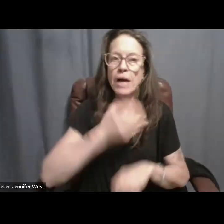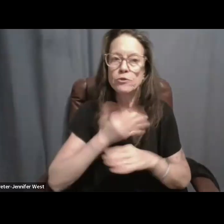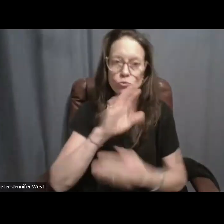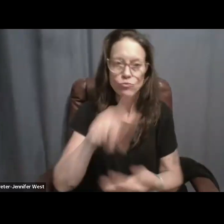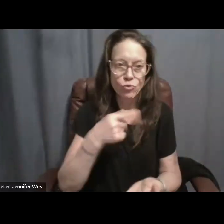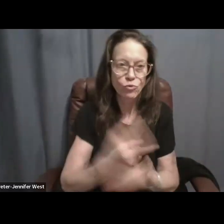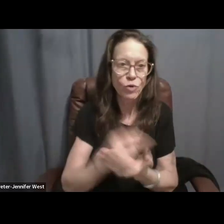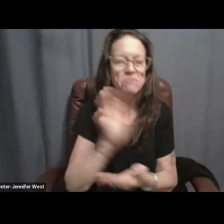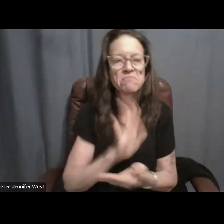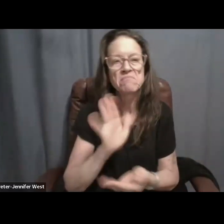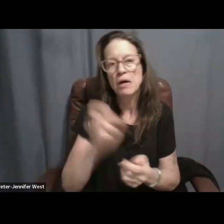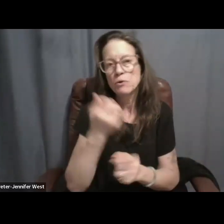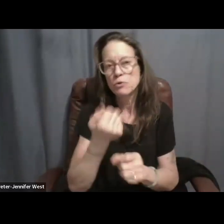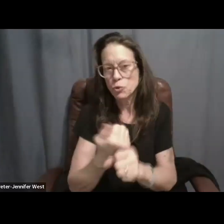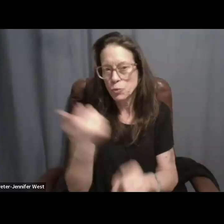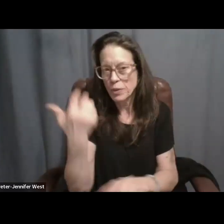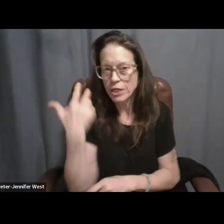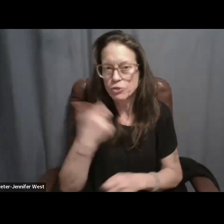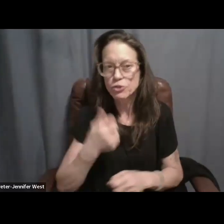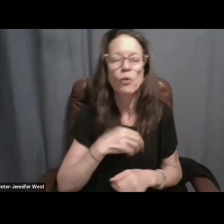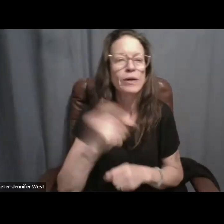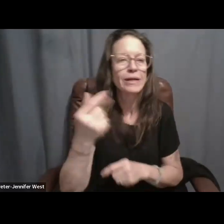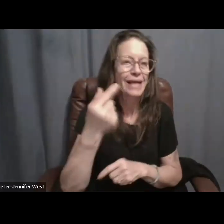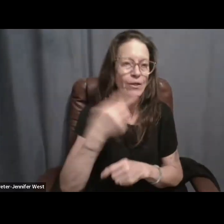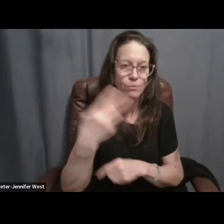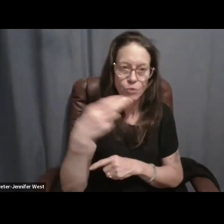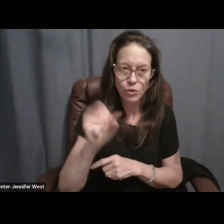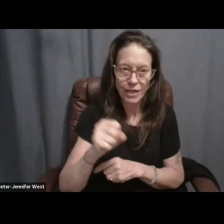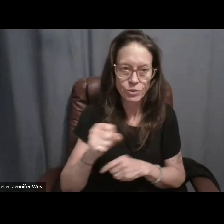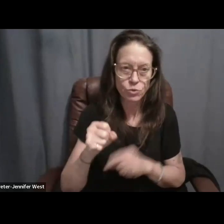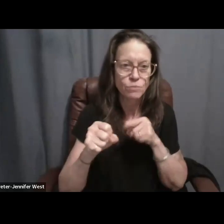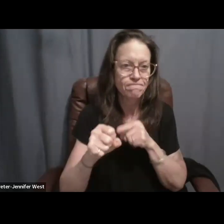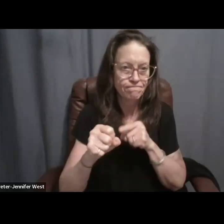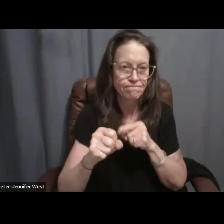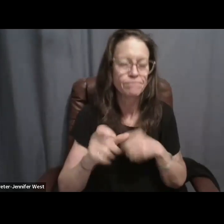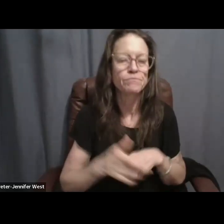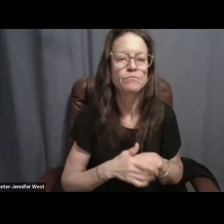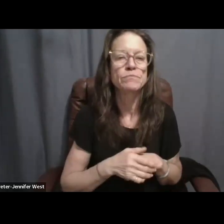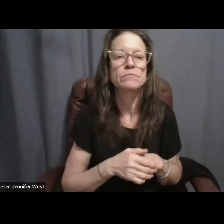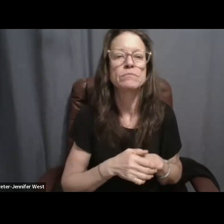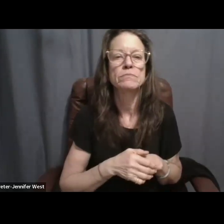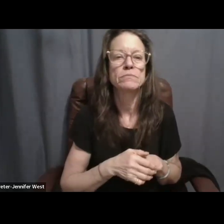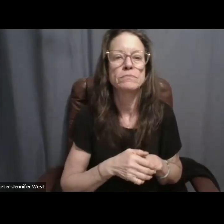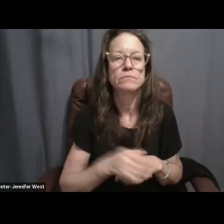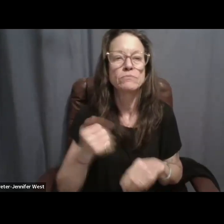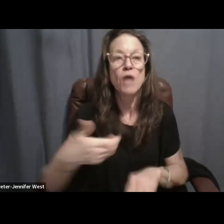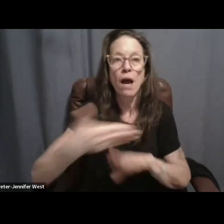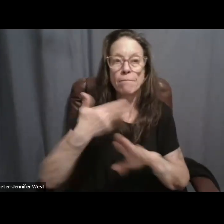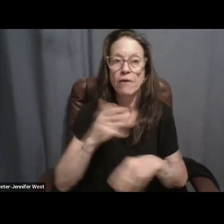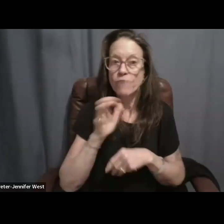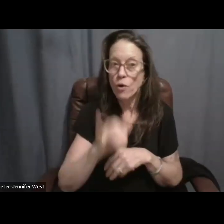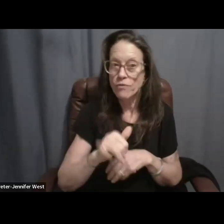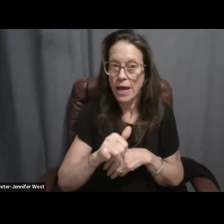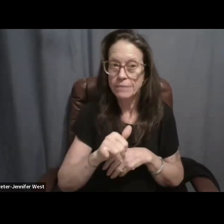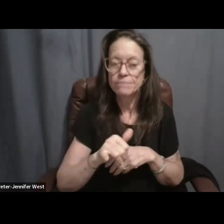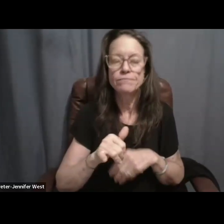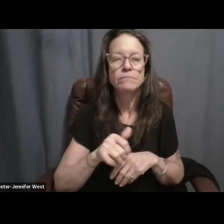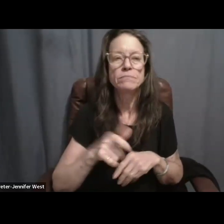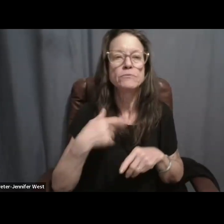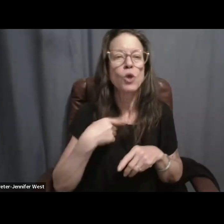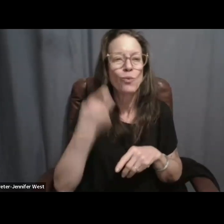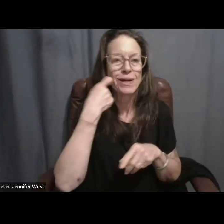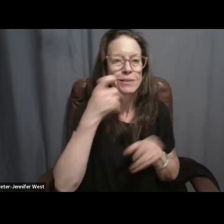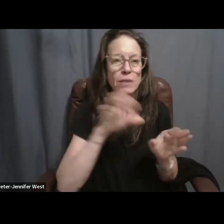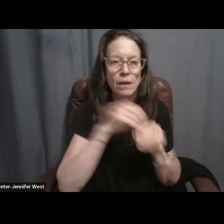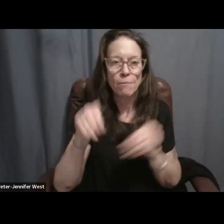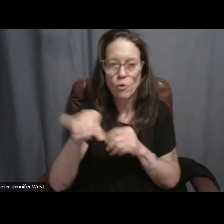years ago, from Gaithersburg High School. Um, well, even before that, we had just moved in October of